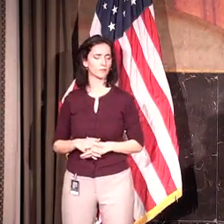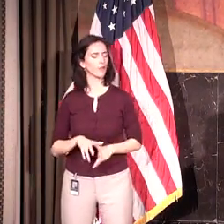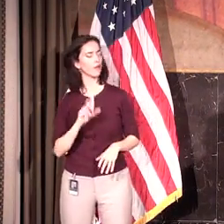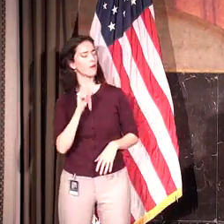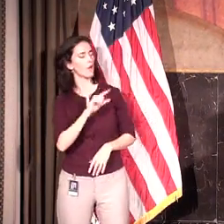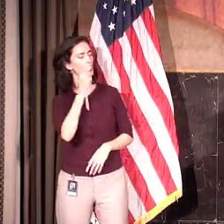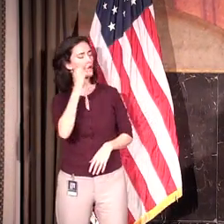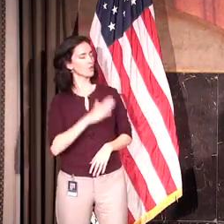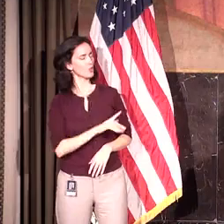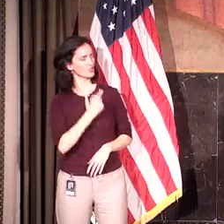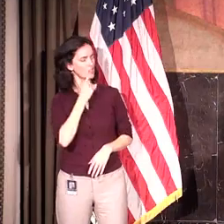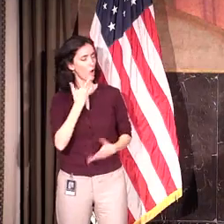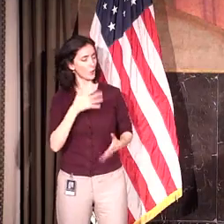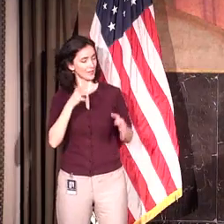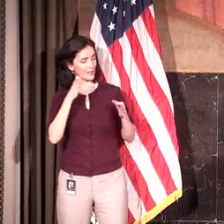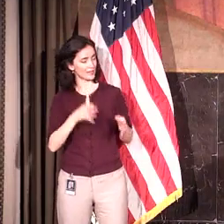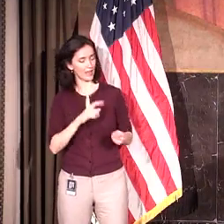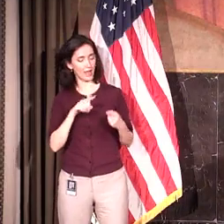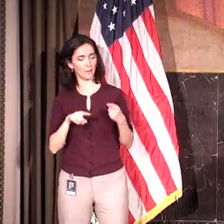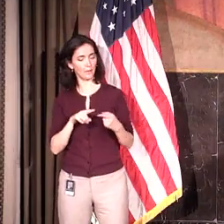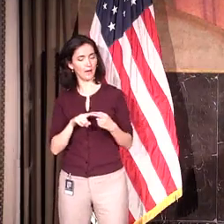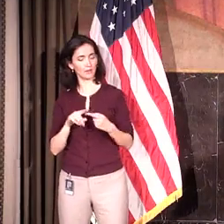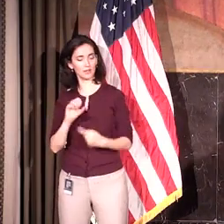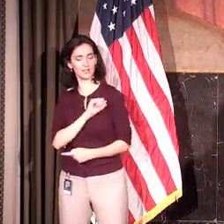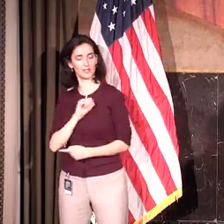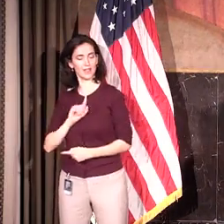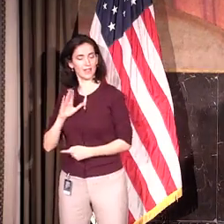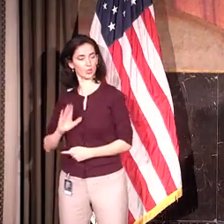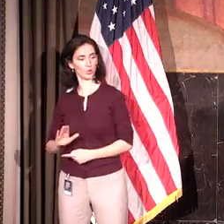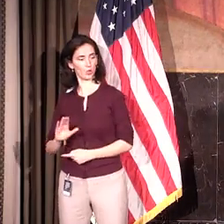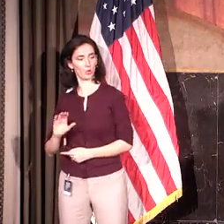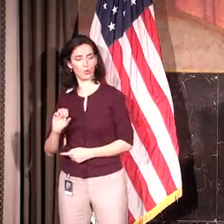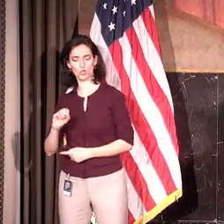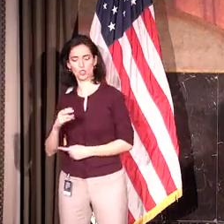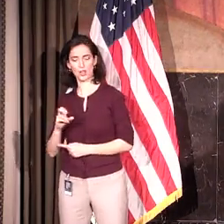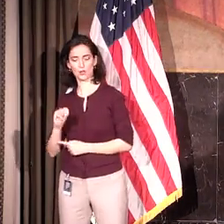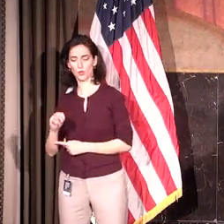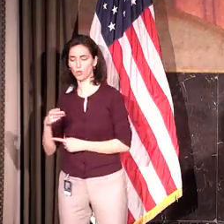It's emergency elections bill. Yes, SB 20.